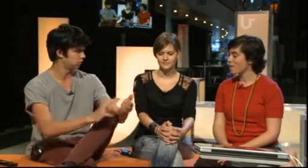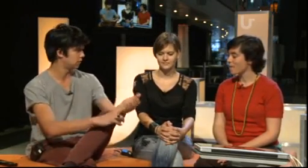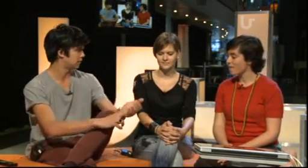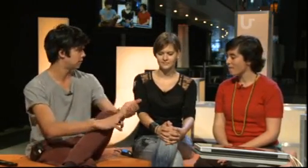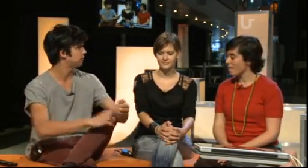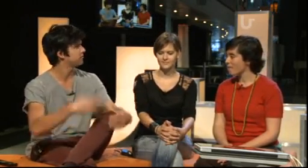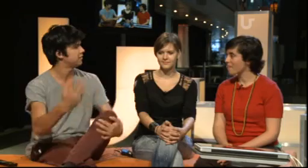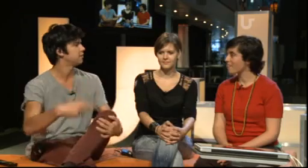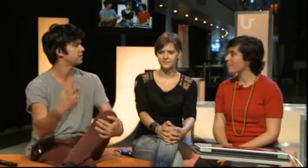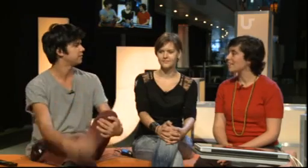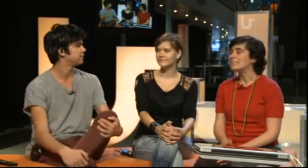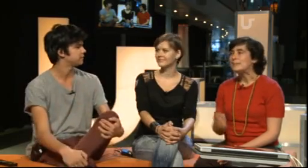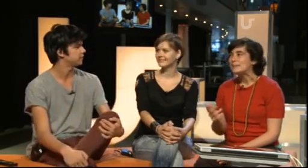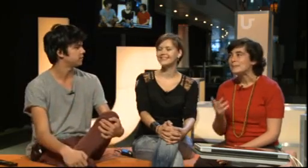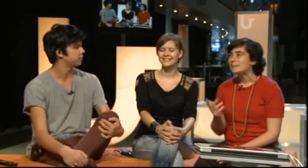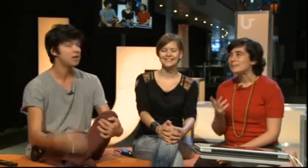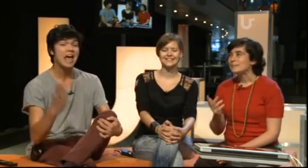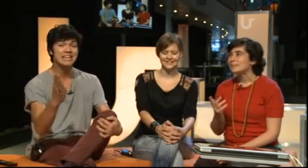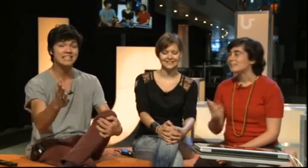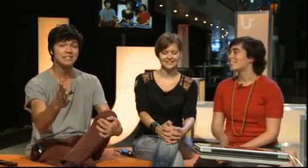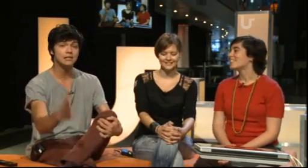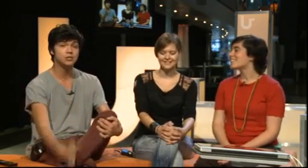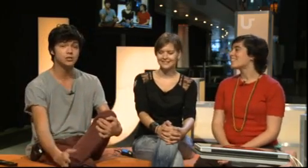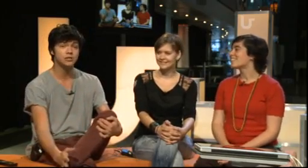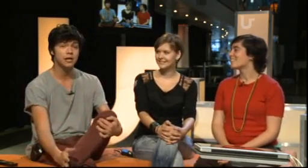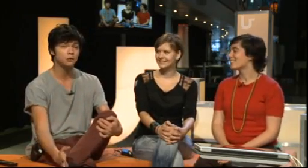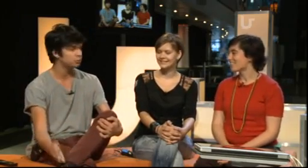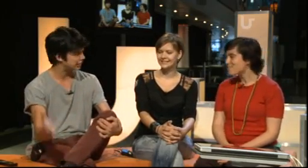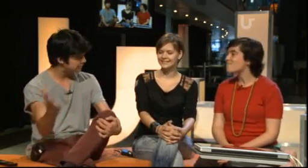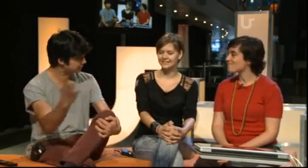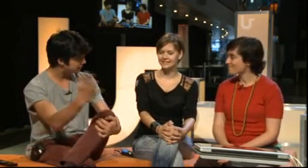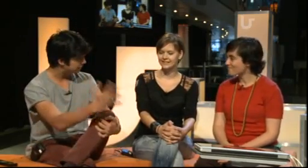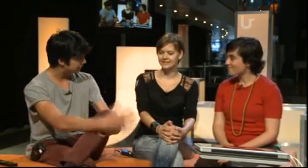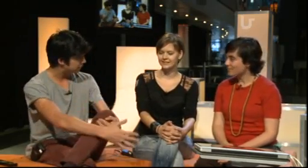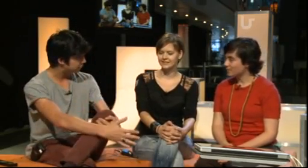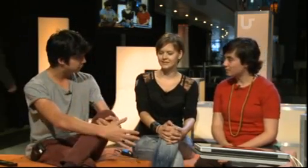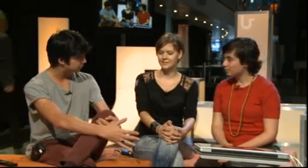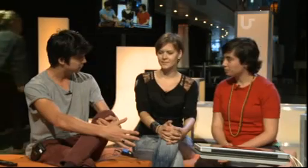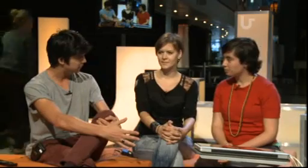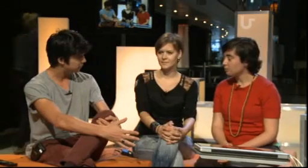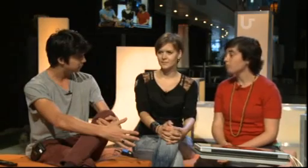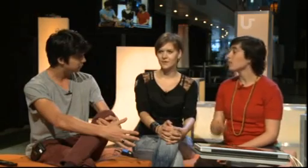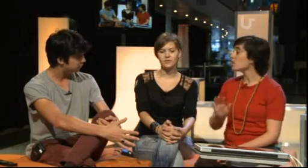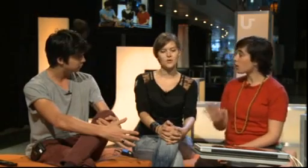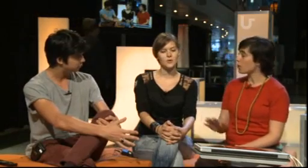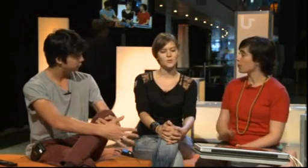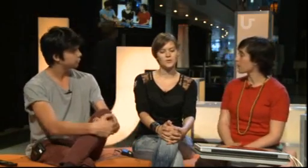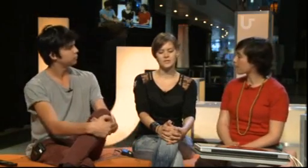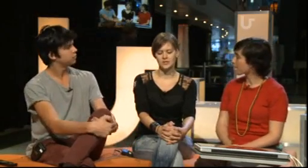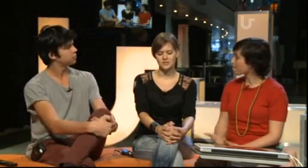Te Reo, and then it always kind of stumps them on the third. It is New Zealand Sign Language, which isn't International Sign Language. No. No, it's not. So